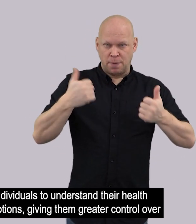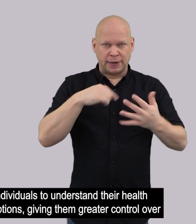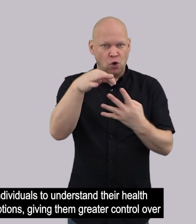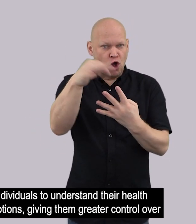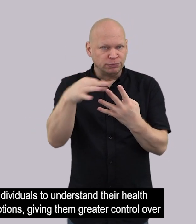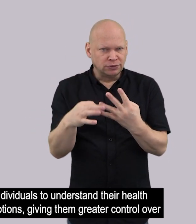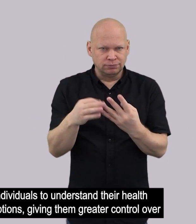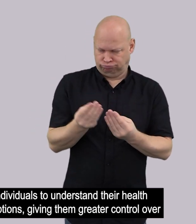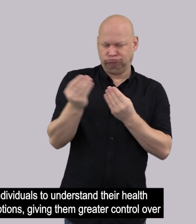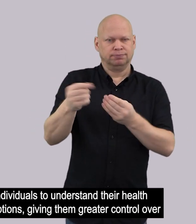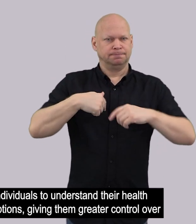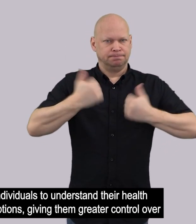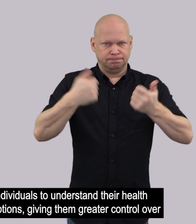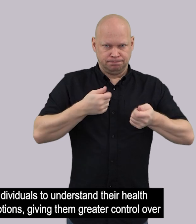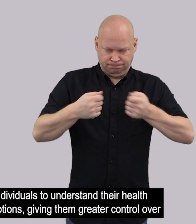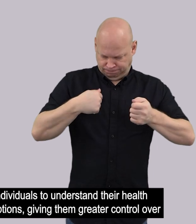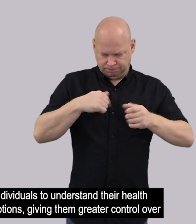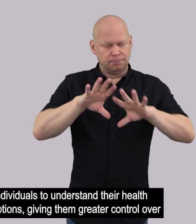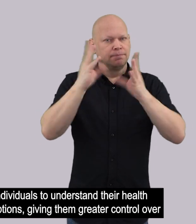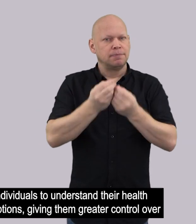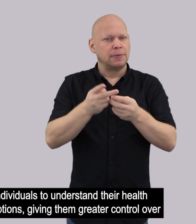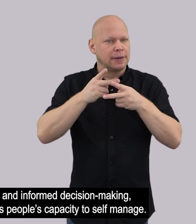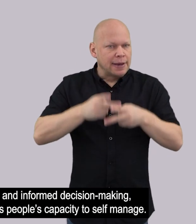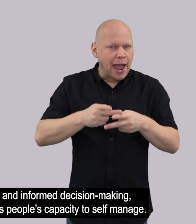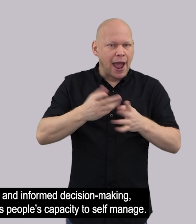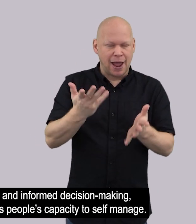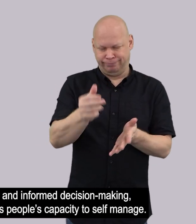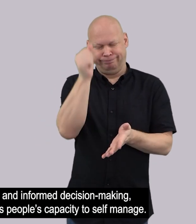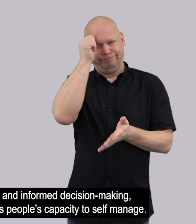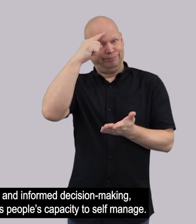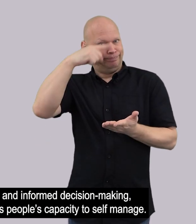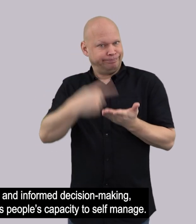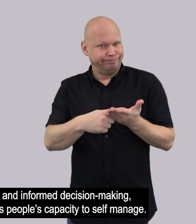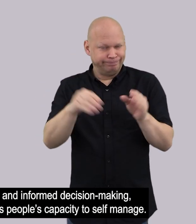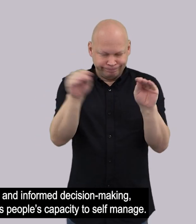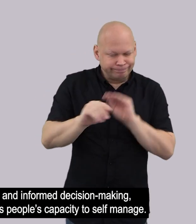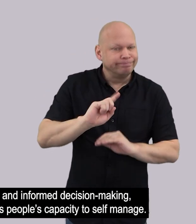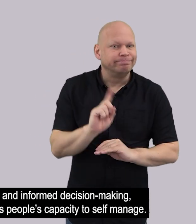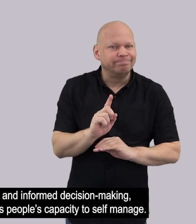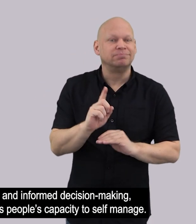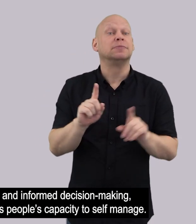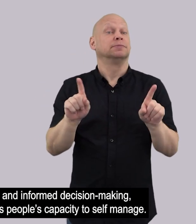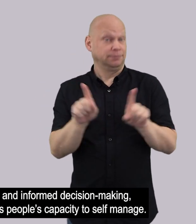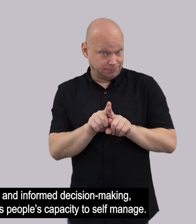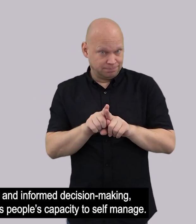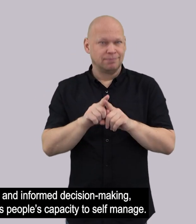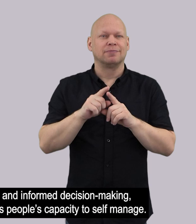This allows individuals to understand their health and well-being options, giving them greater control over their care and informed decision making,